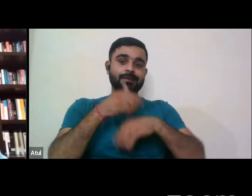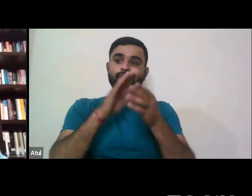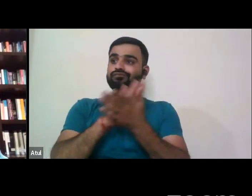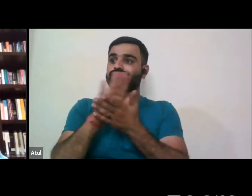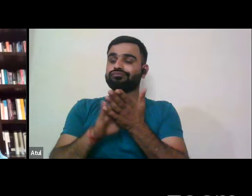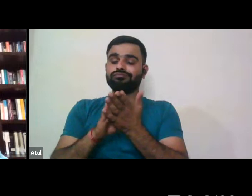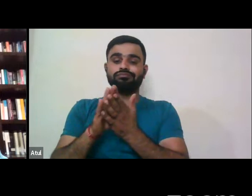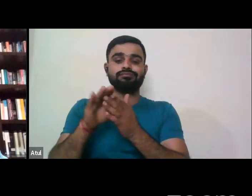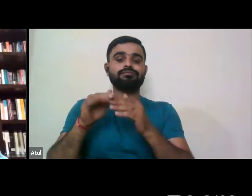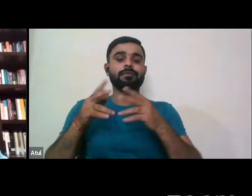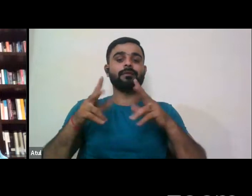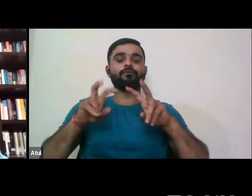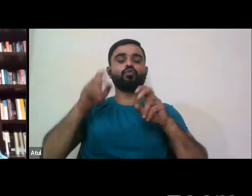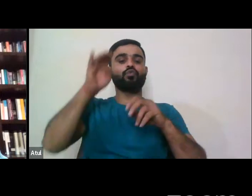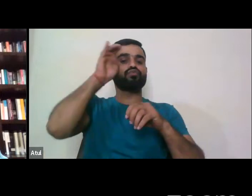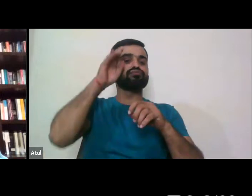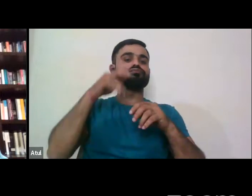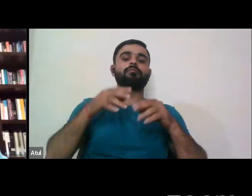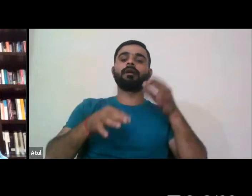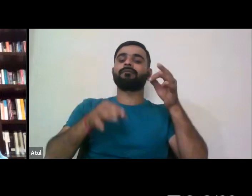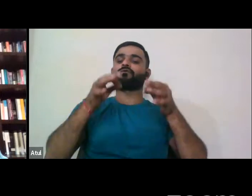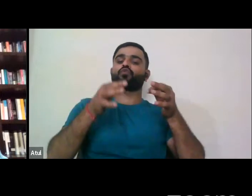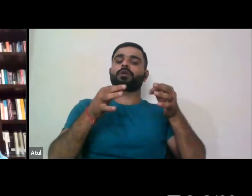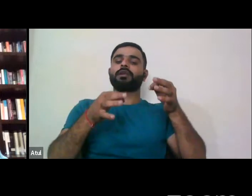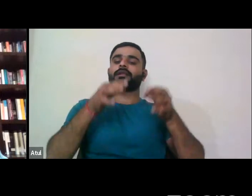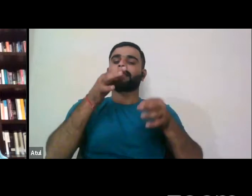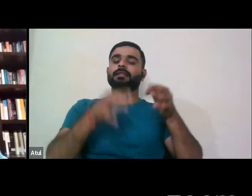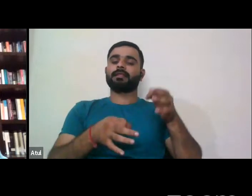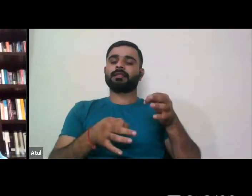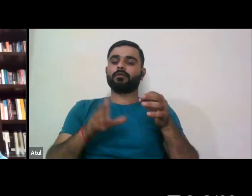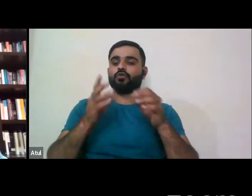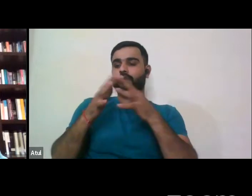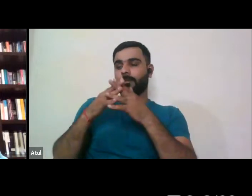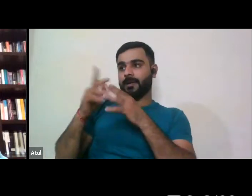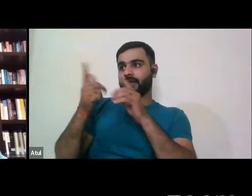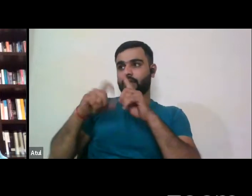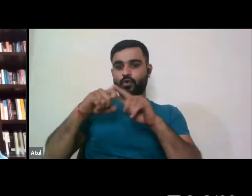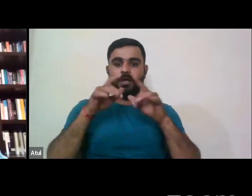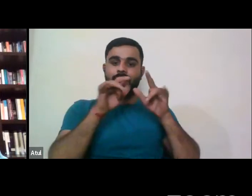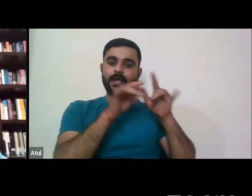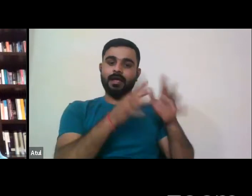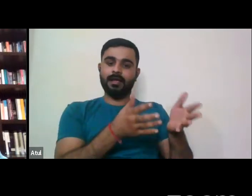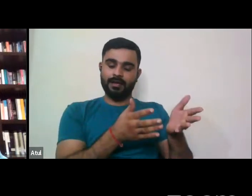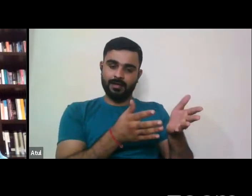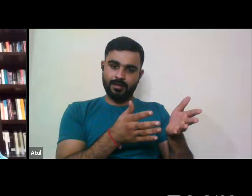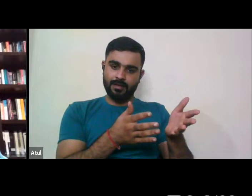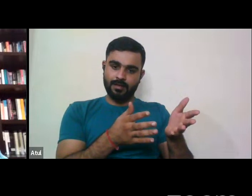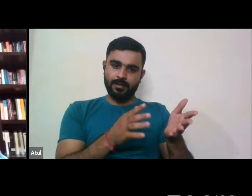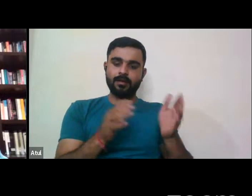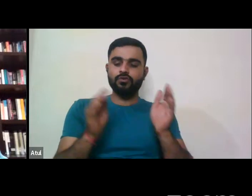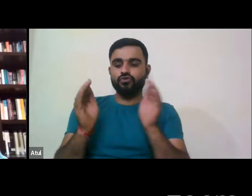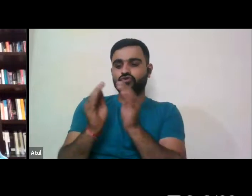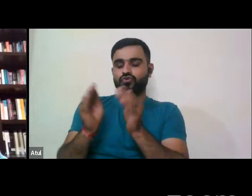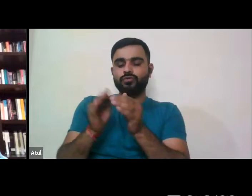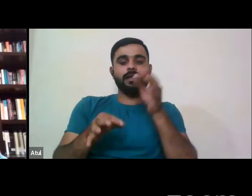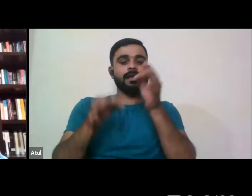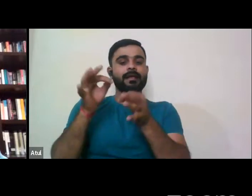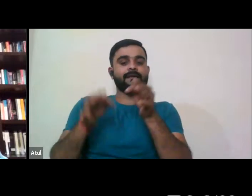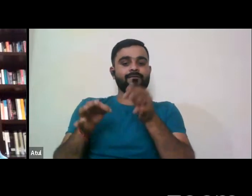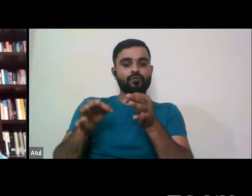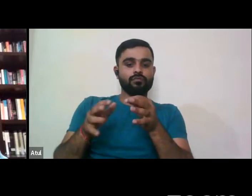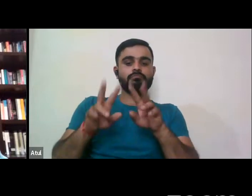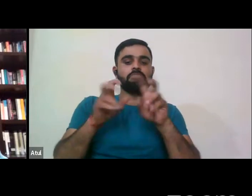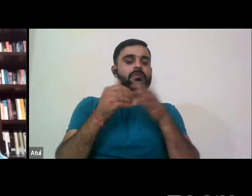case hearings. Most of the jurisdictions, US, UK, Australia, and even smaller jurisdictions for